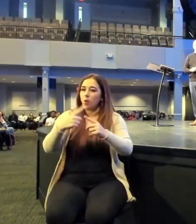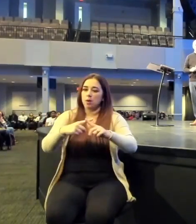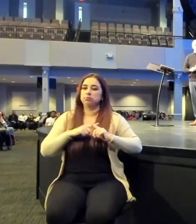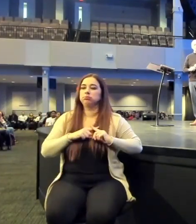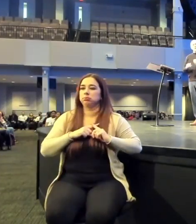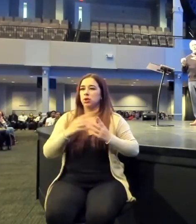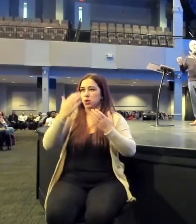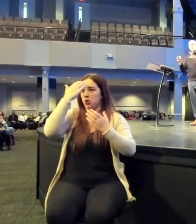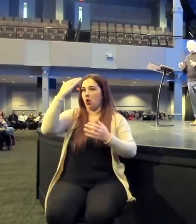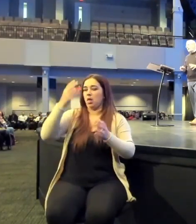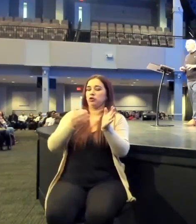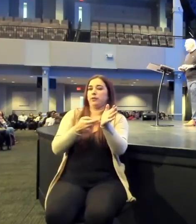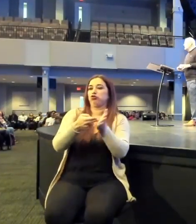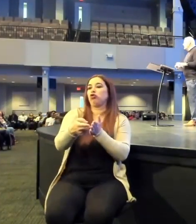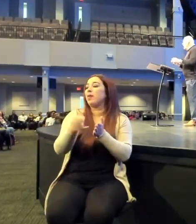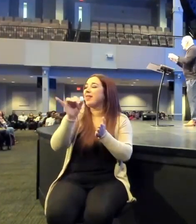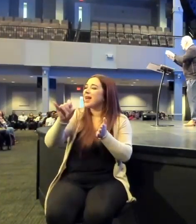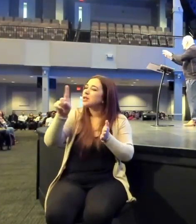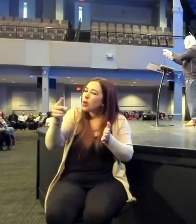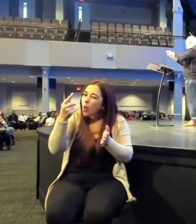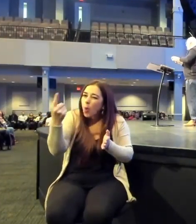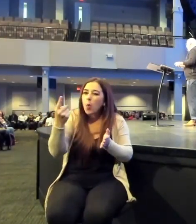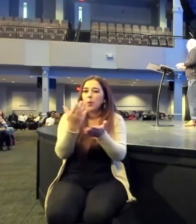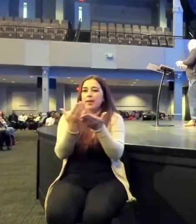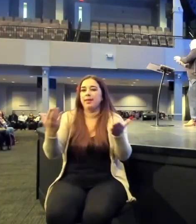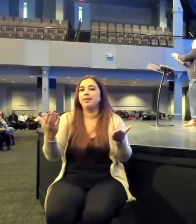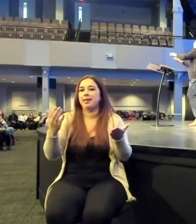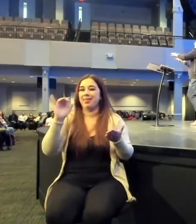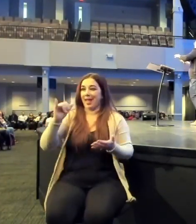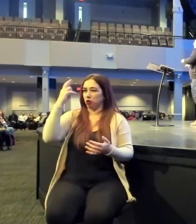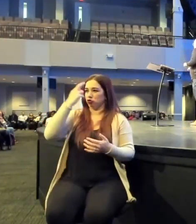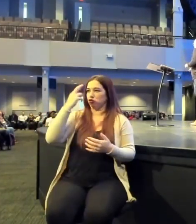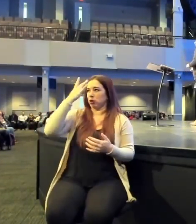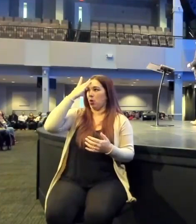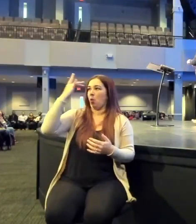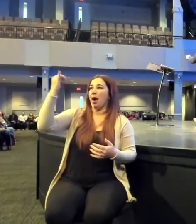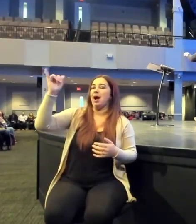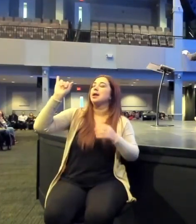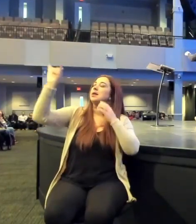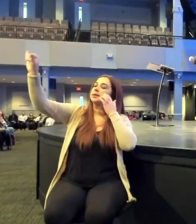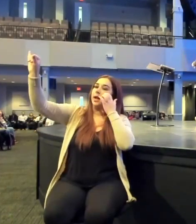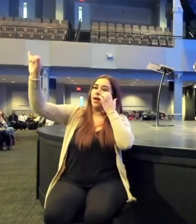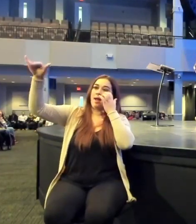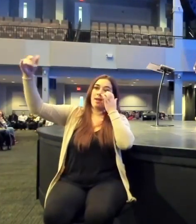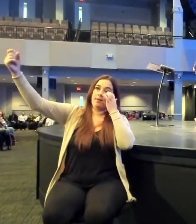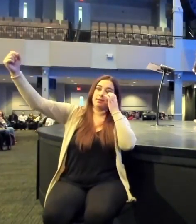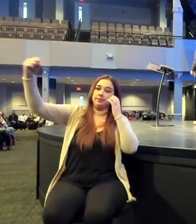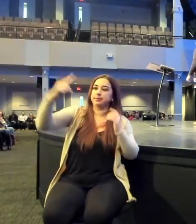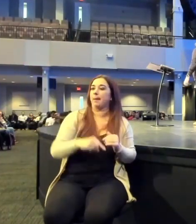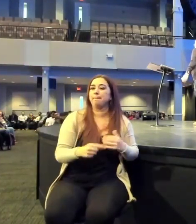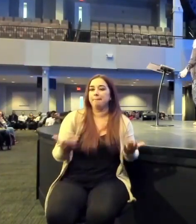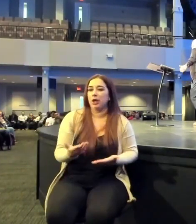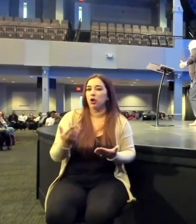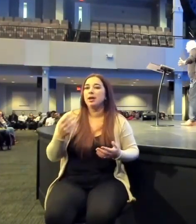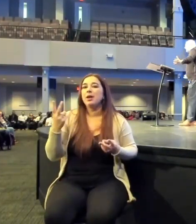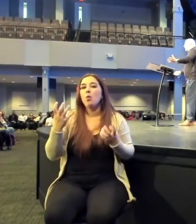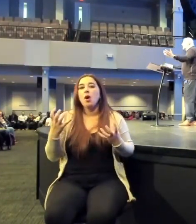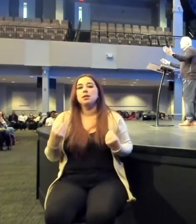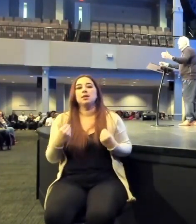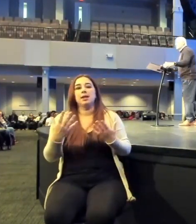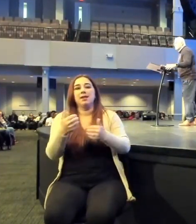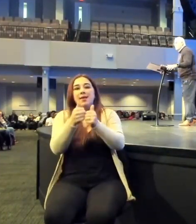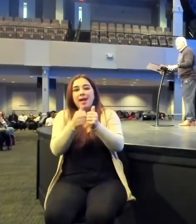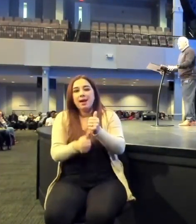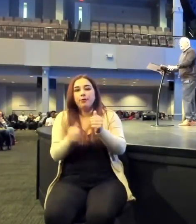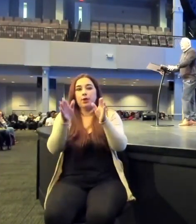truth. That's the only thing that is holding the Father back from sending him to us is the fact that he wants to give every